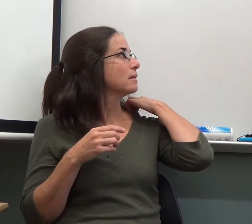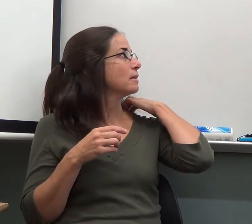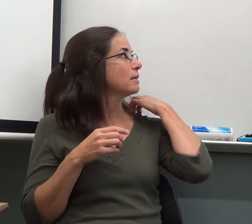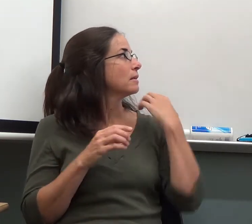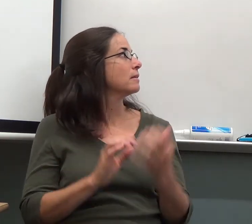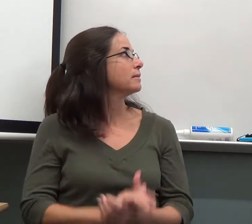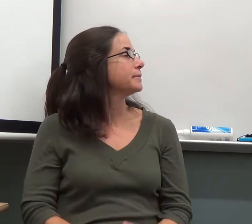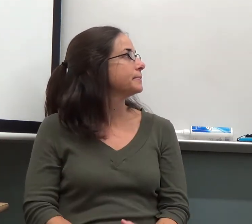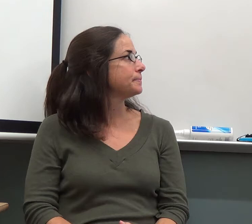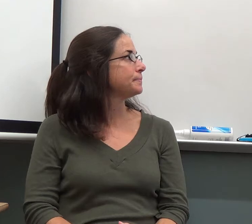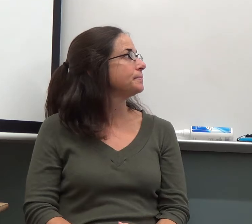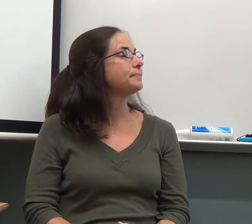to write